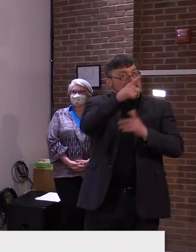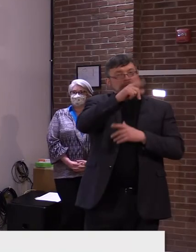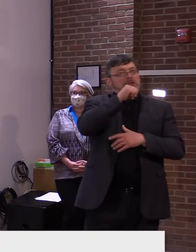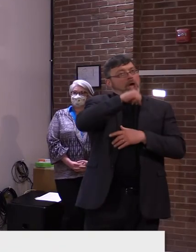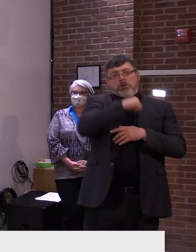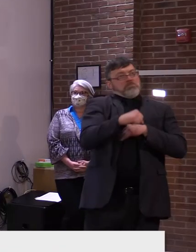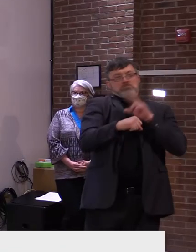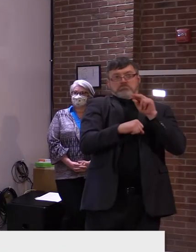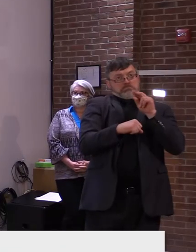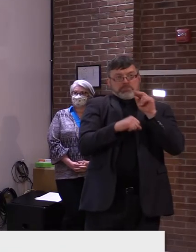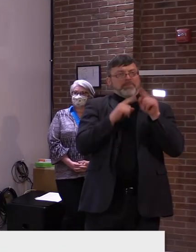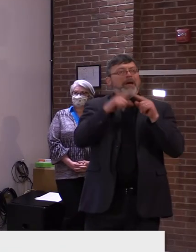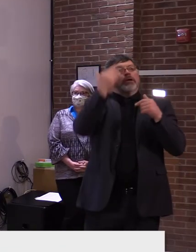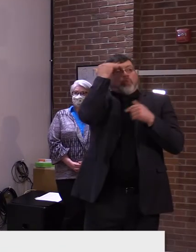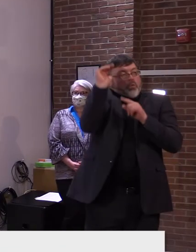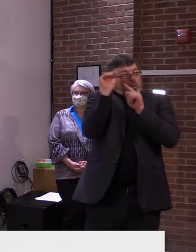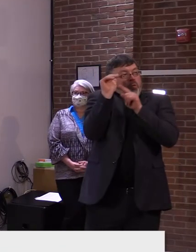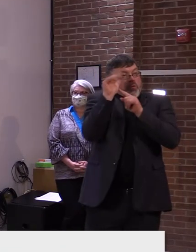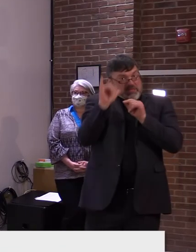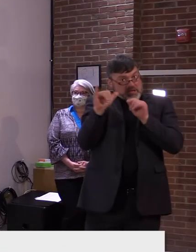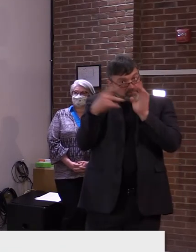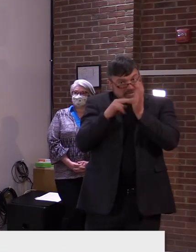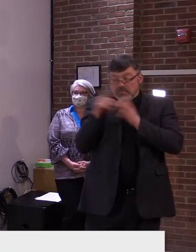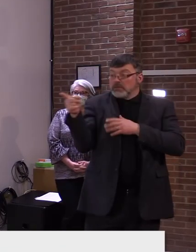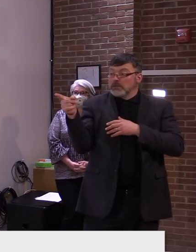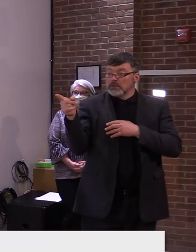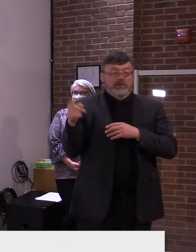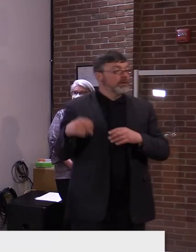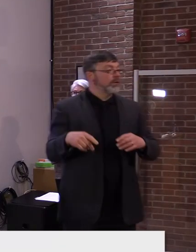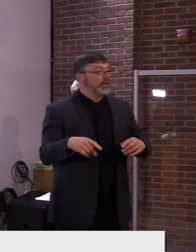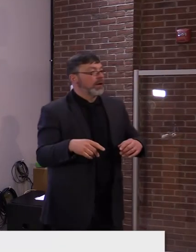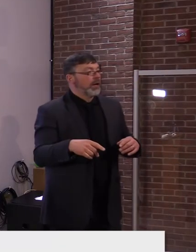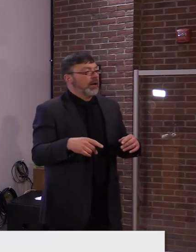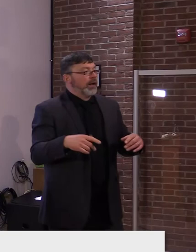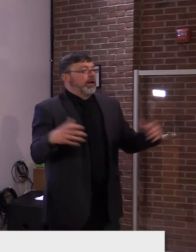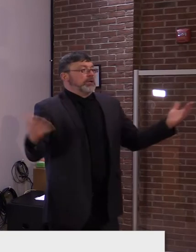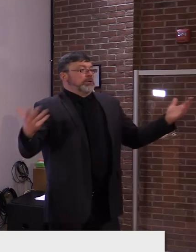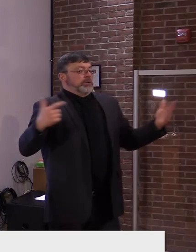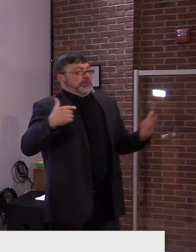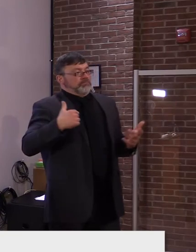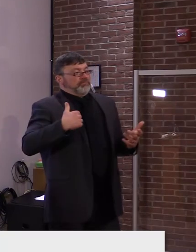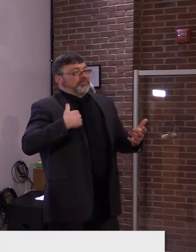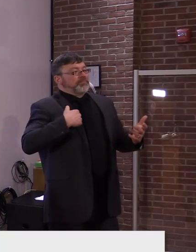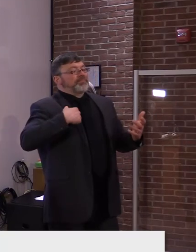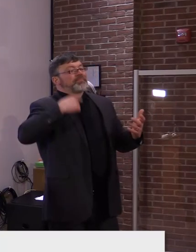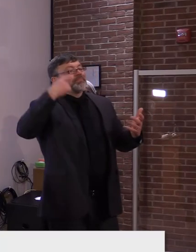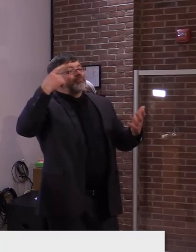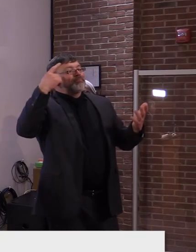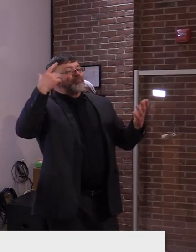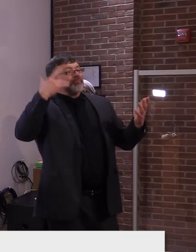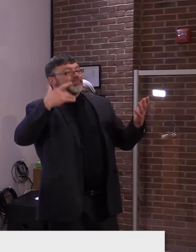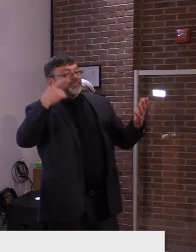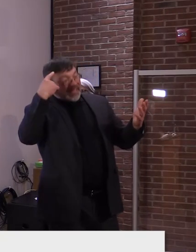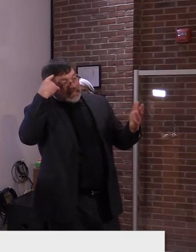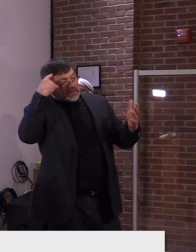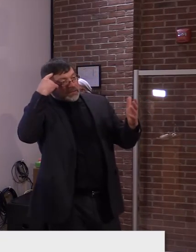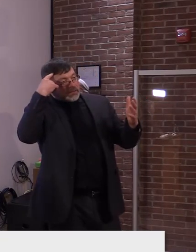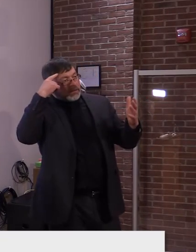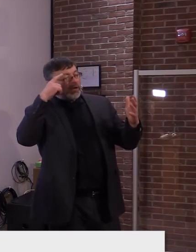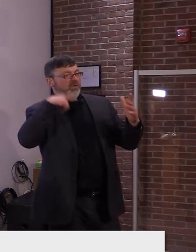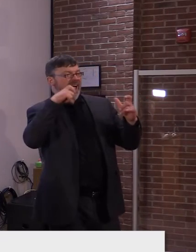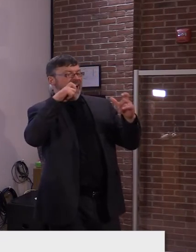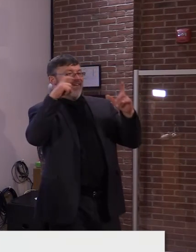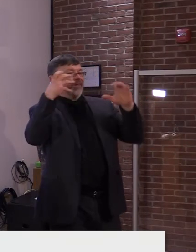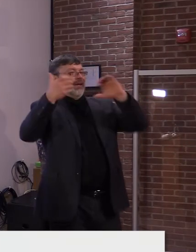we've got to reach out to the healthcare providers on the New Hampshire side as well and make sure that they understand where the clinics are, because a lot of